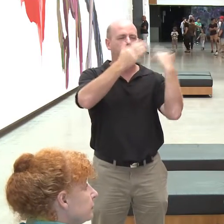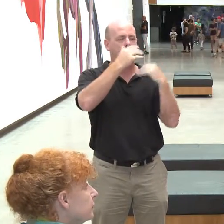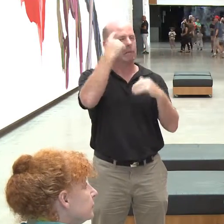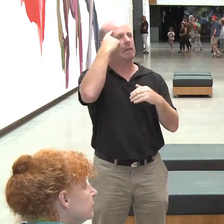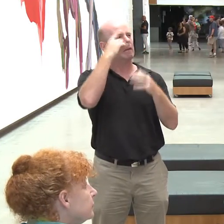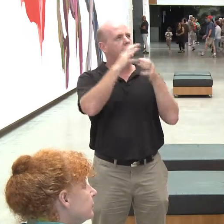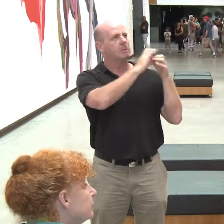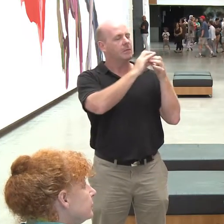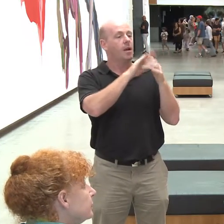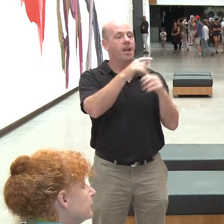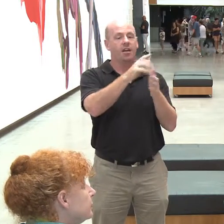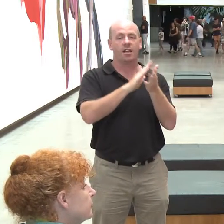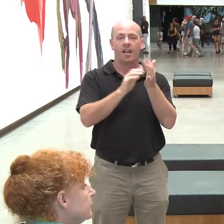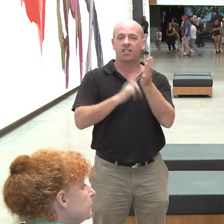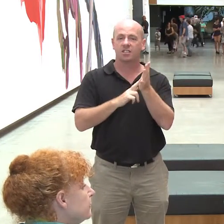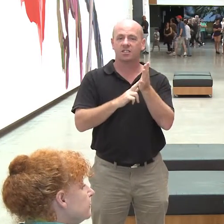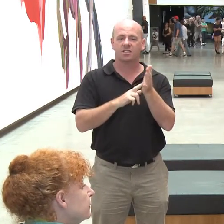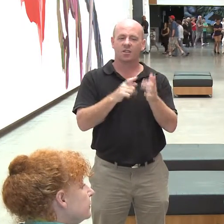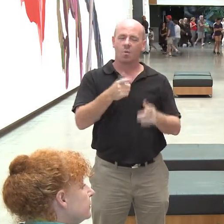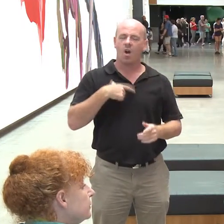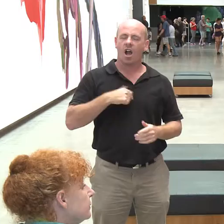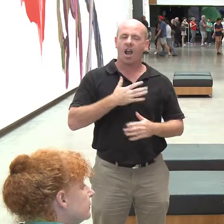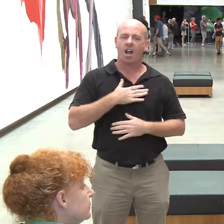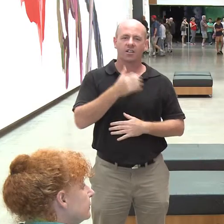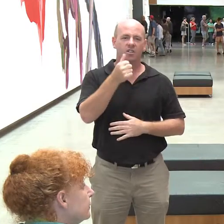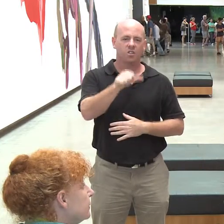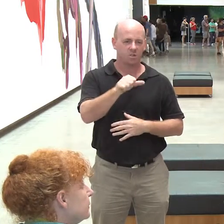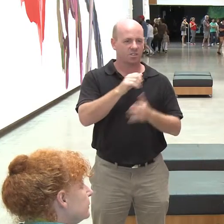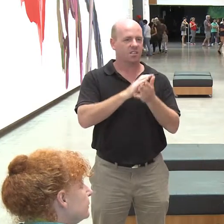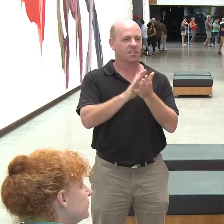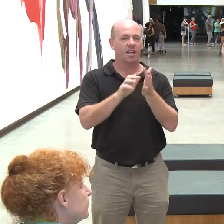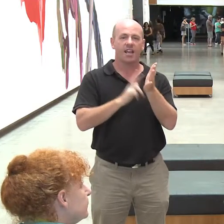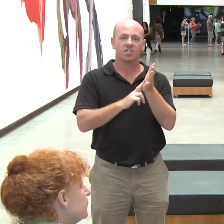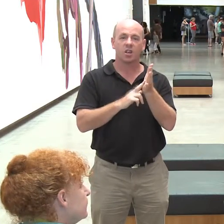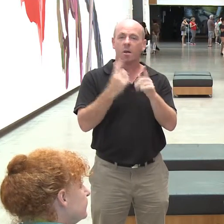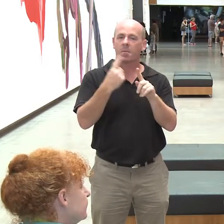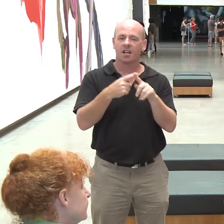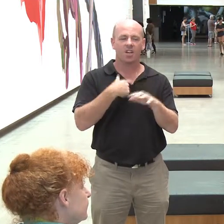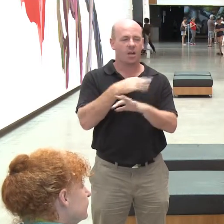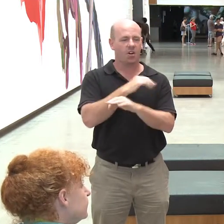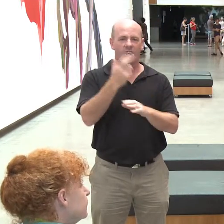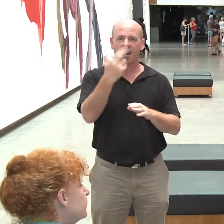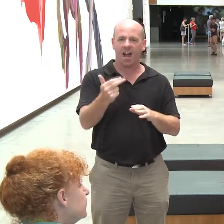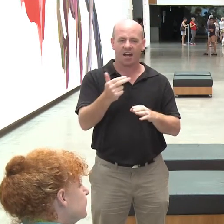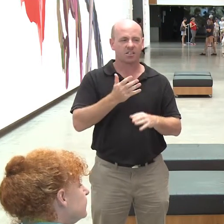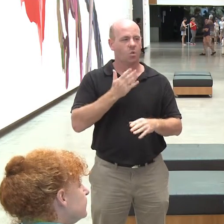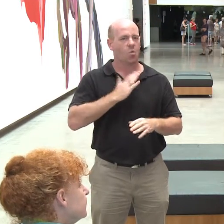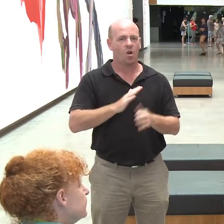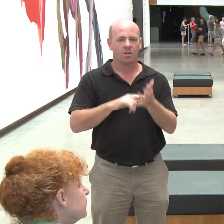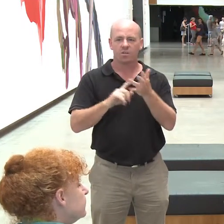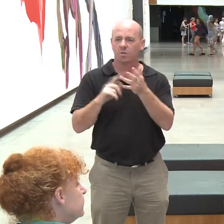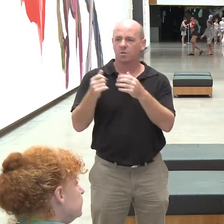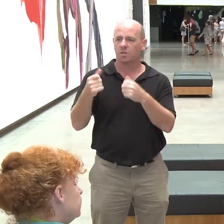joy in using the hessian. And also, I've not been an artist that has necessarily wanted to